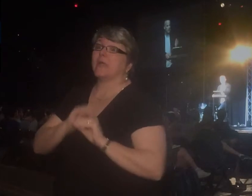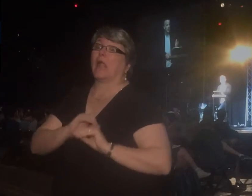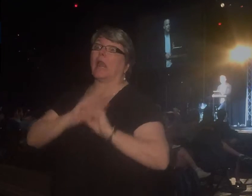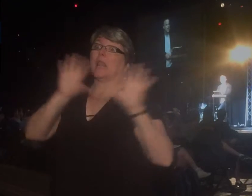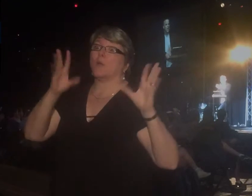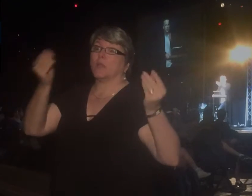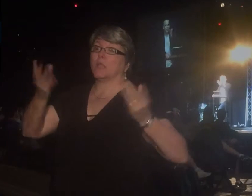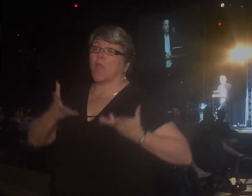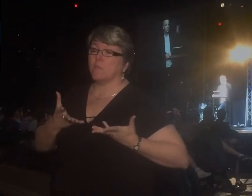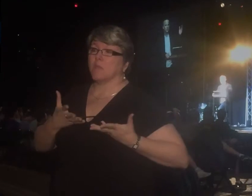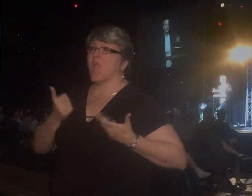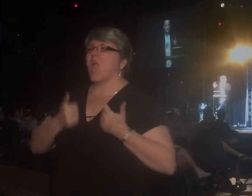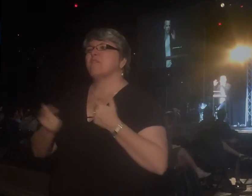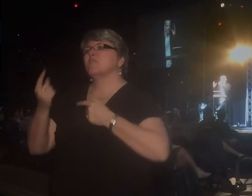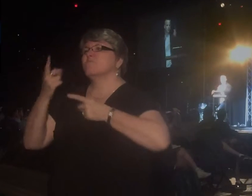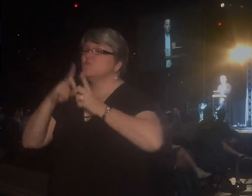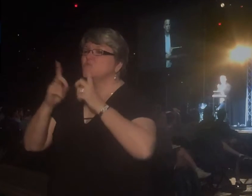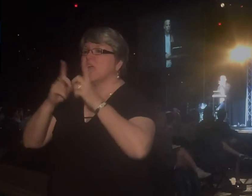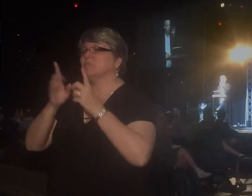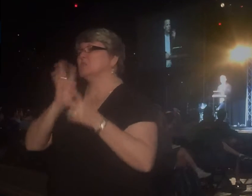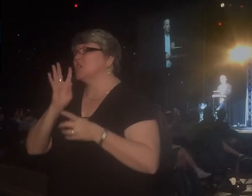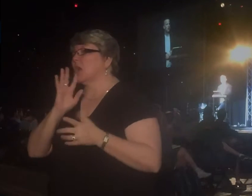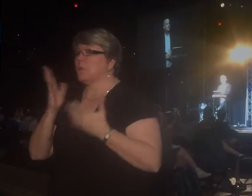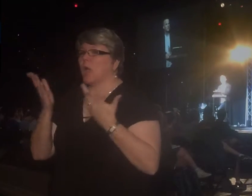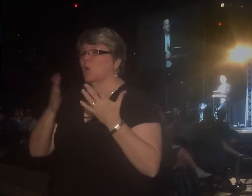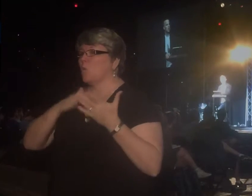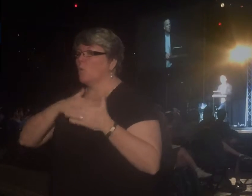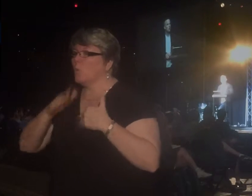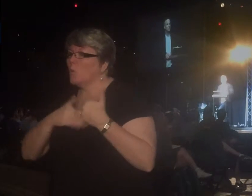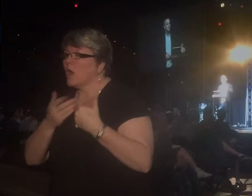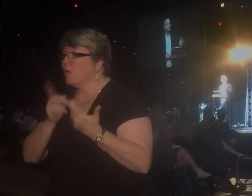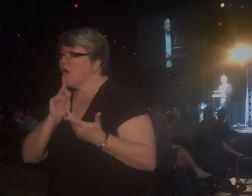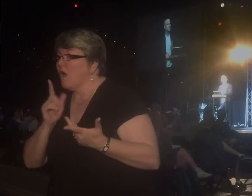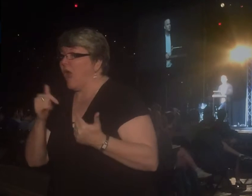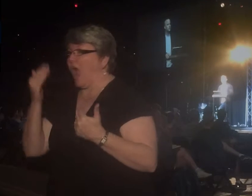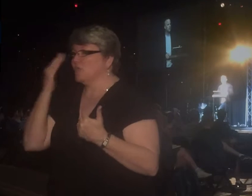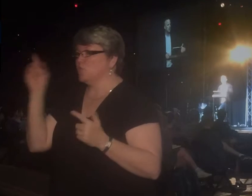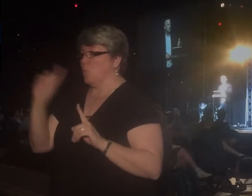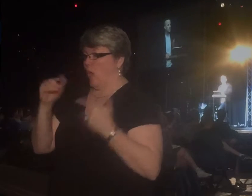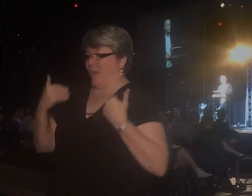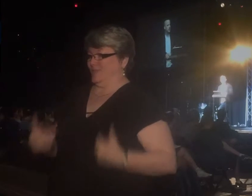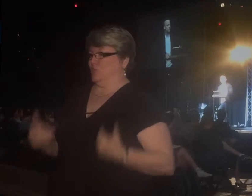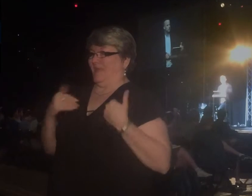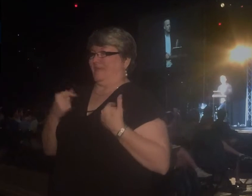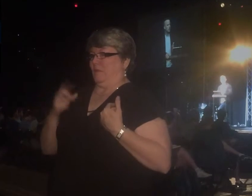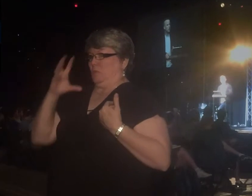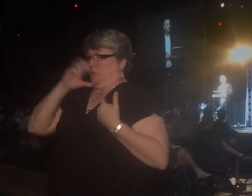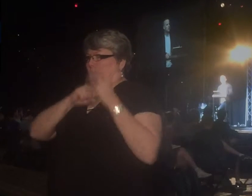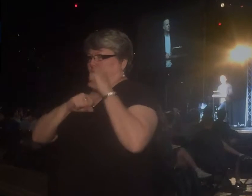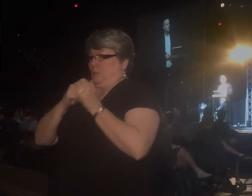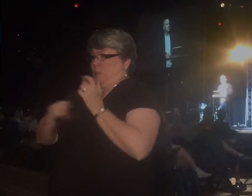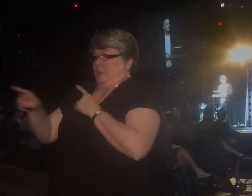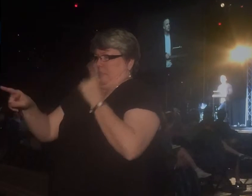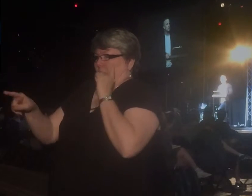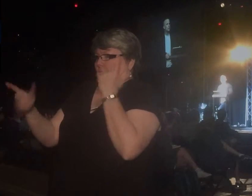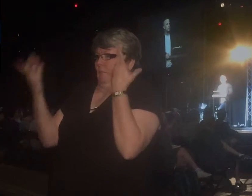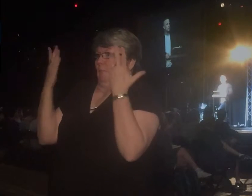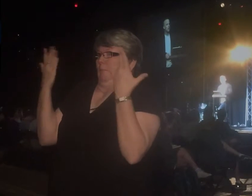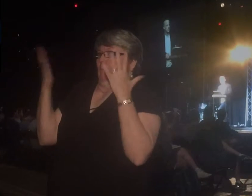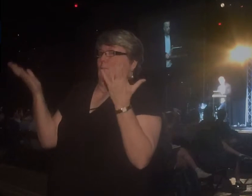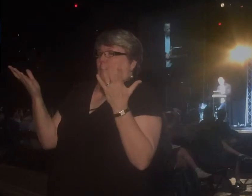loved the clarity he gave me. Every couple dates, he would just talk about where we are. She said, I always knew where I stood. I didn't have to guess what he